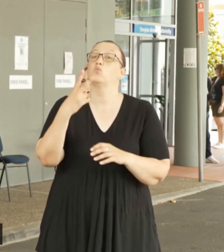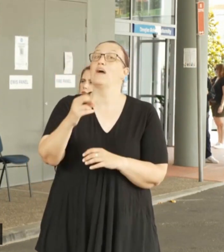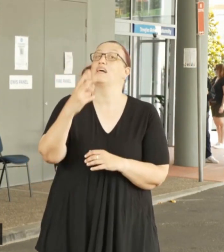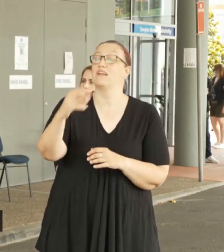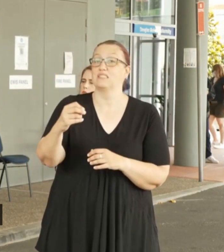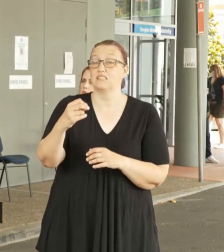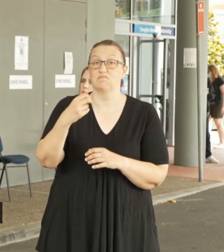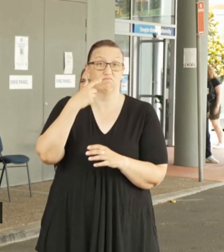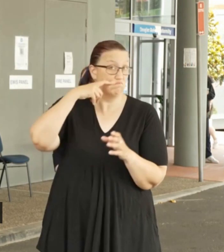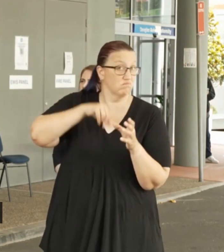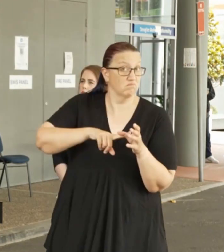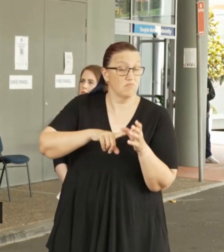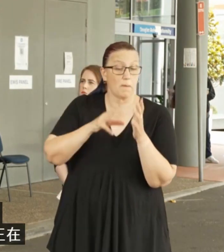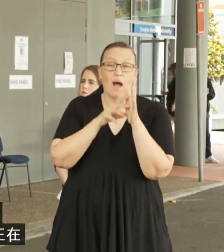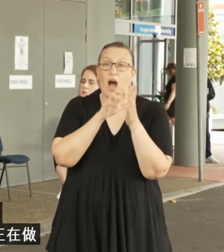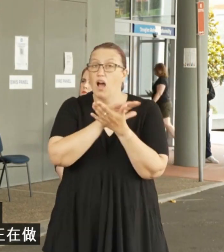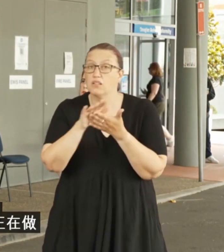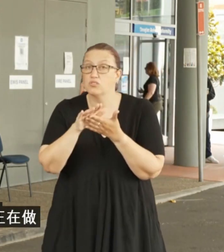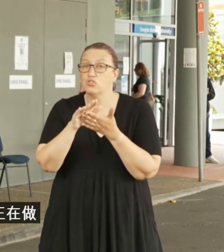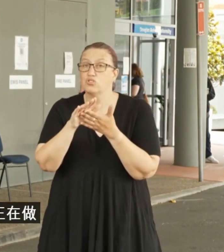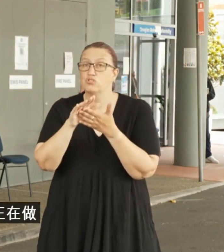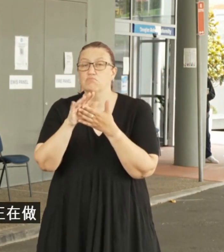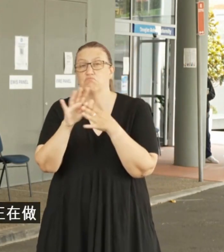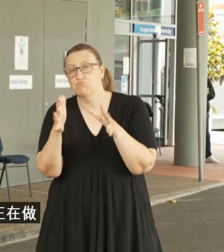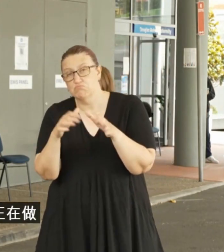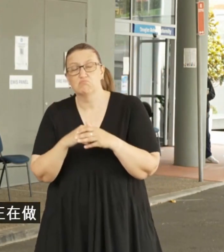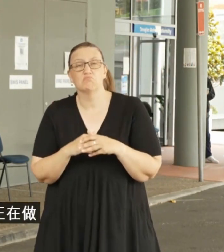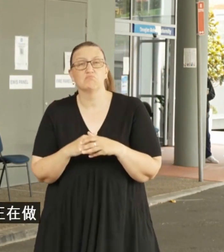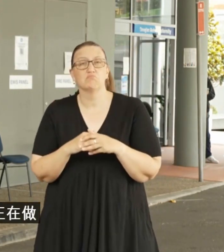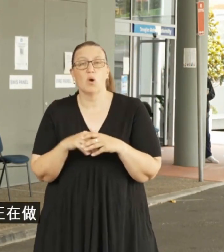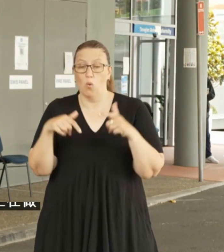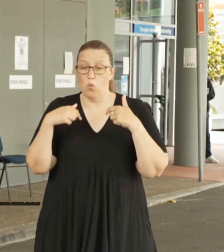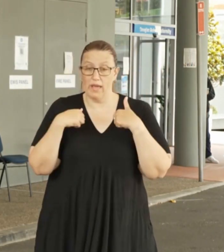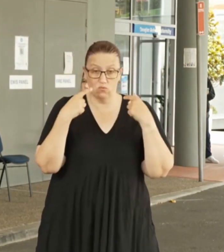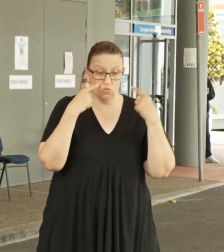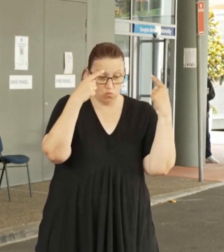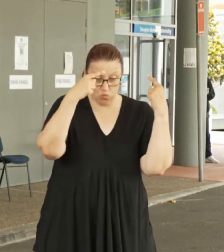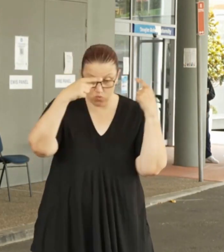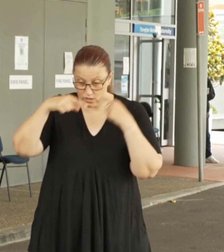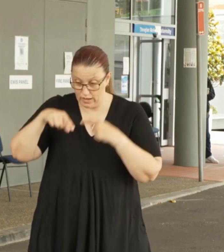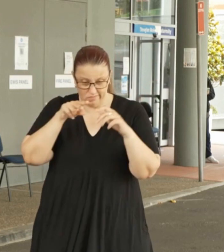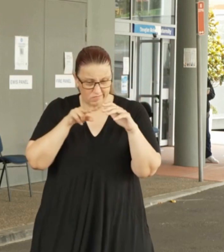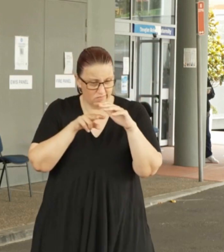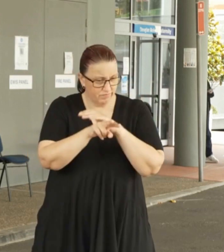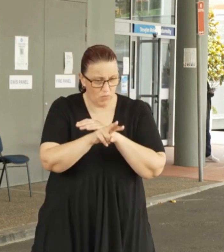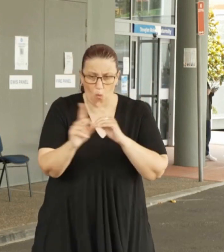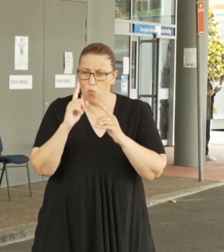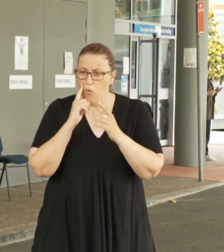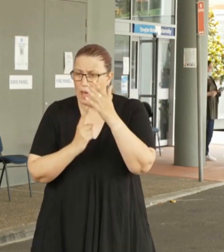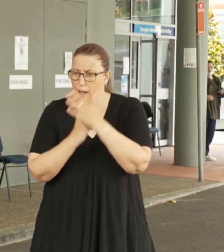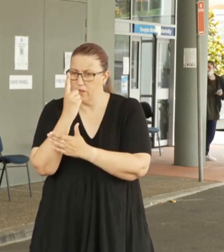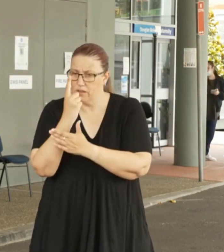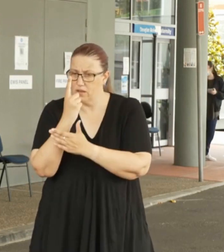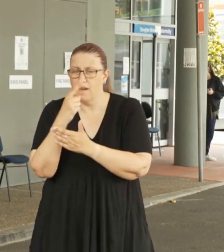2020, we were doing, or Health was doing modelling, but the modelling was based on figures coming out of Italy,